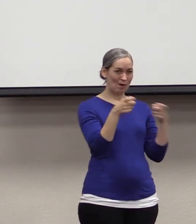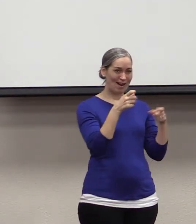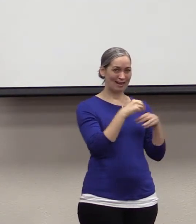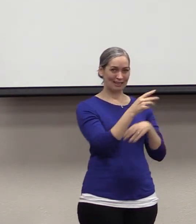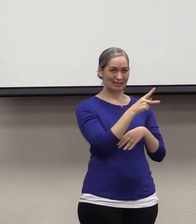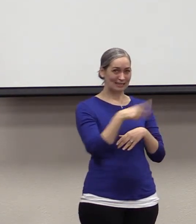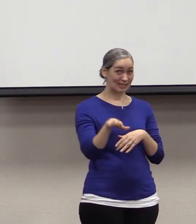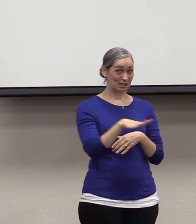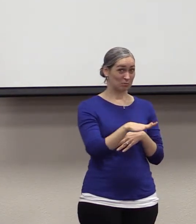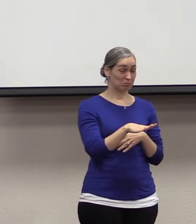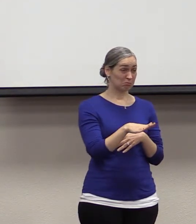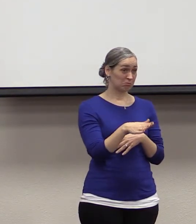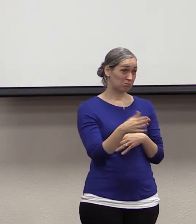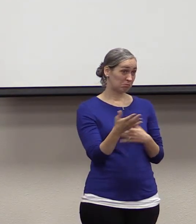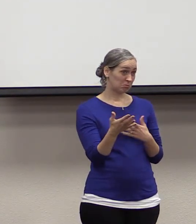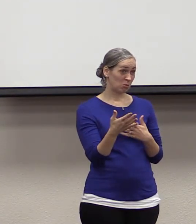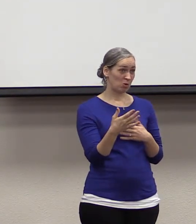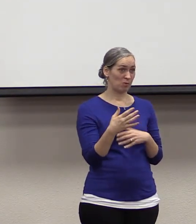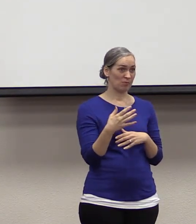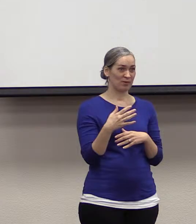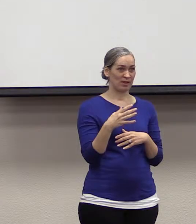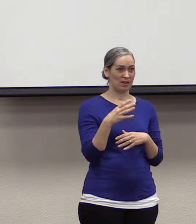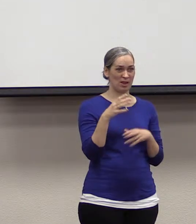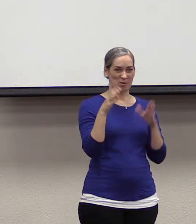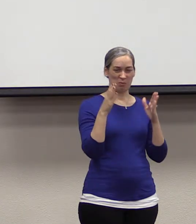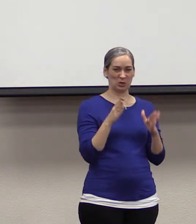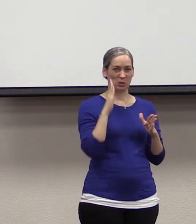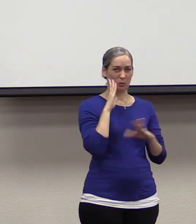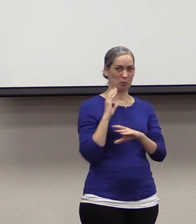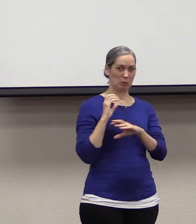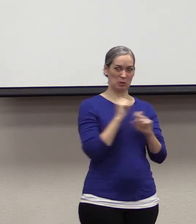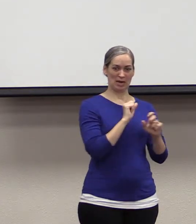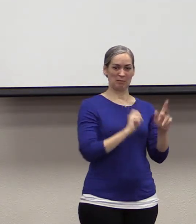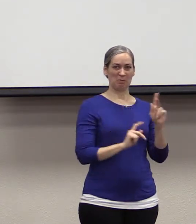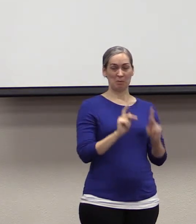kingdom? A protector of her people?